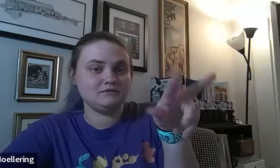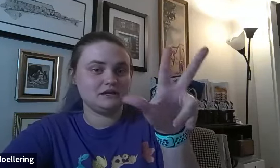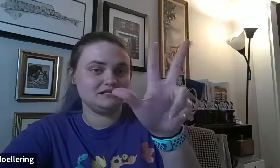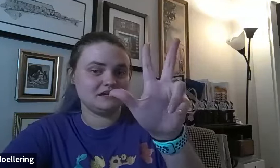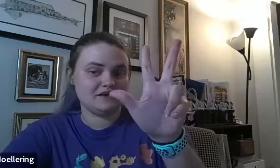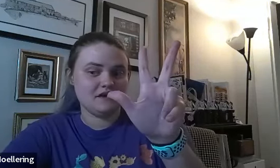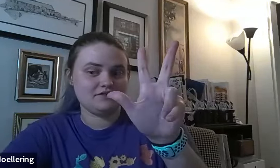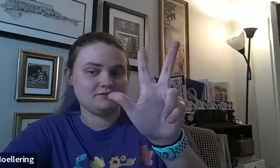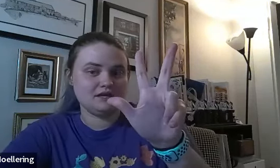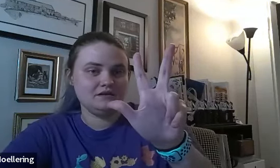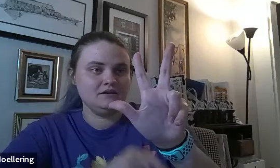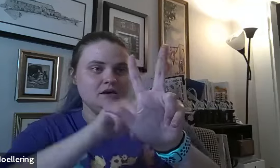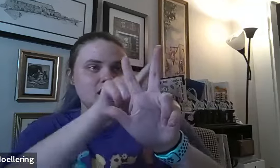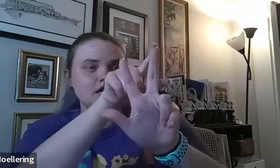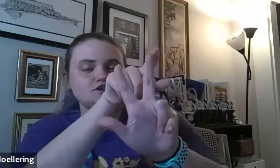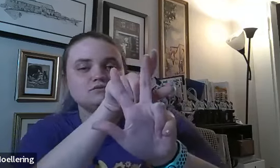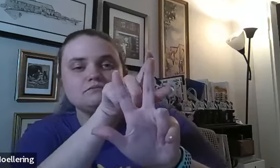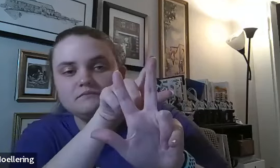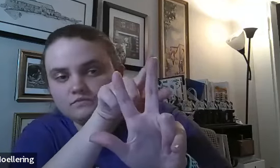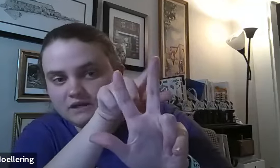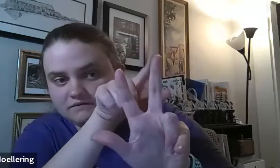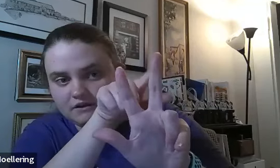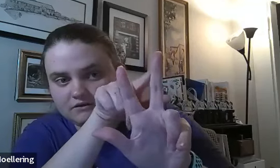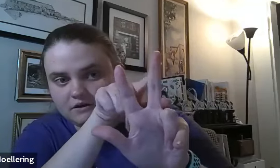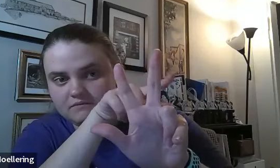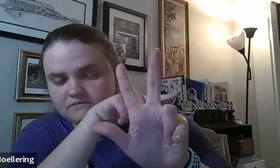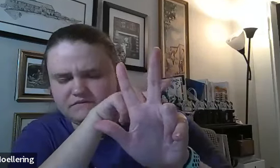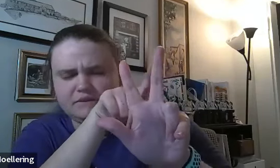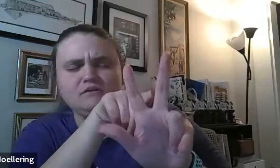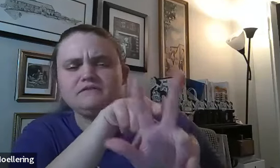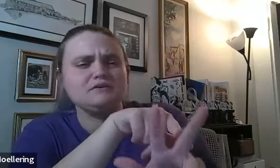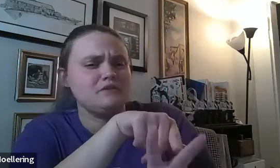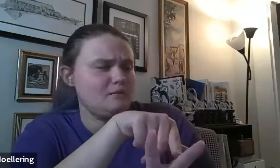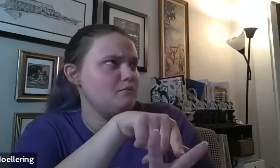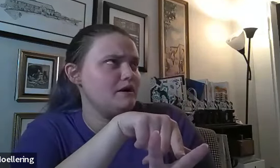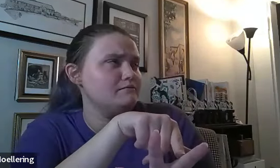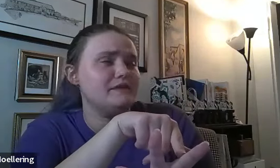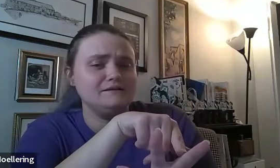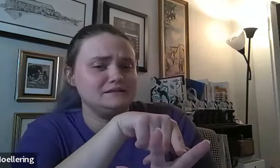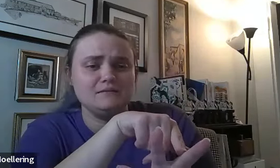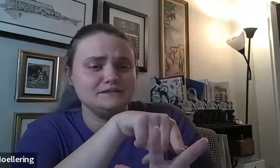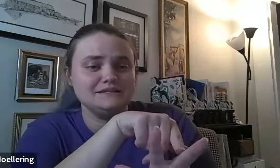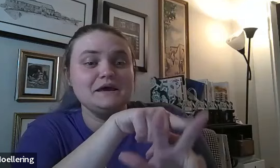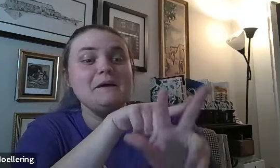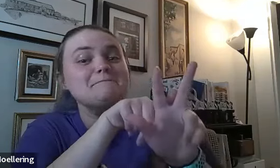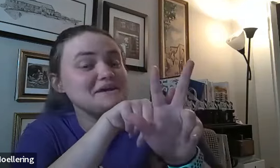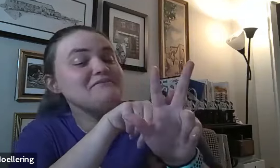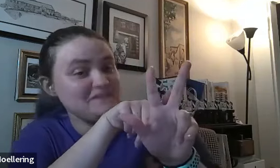23 is going to have that 3 and your middle finger thumb. Wow, that did not make sense. Middle